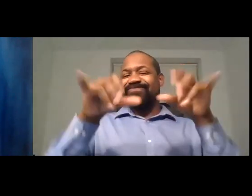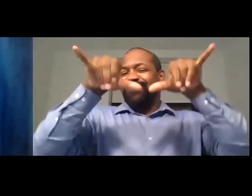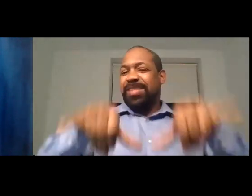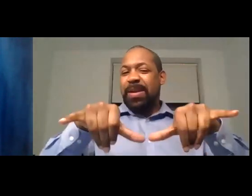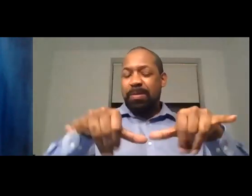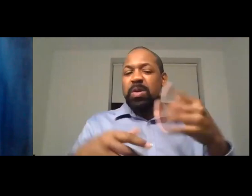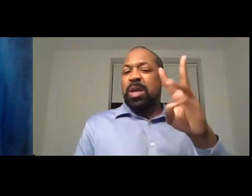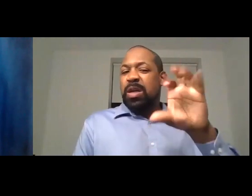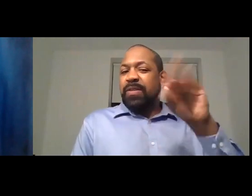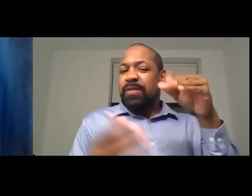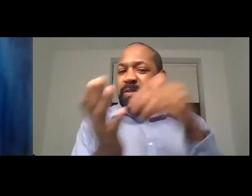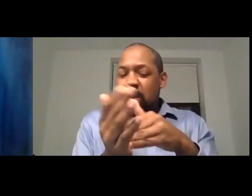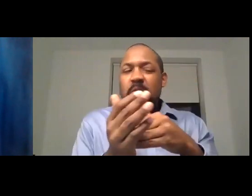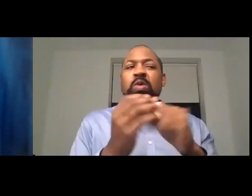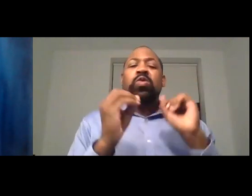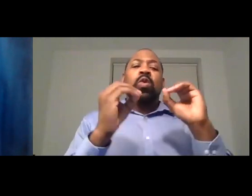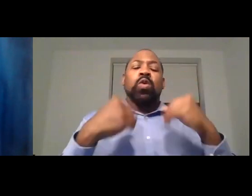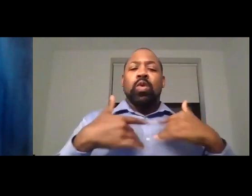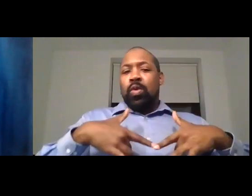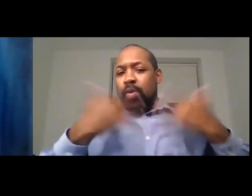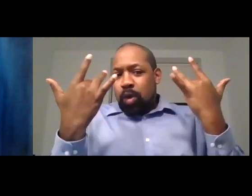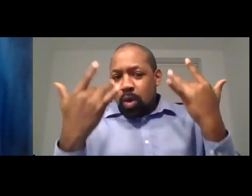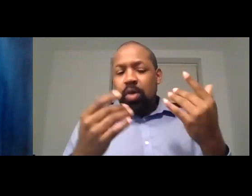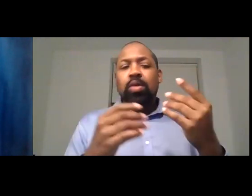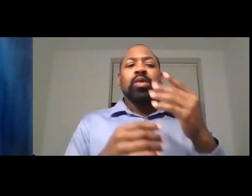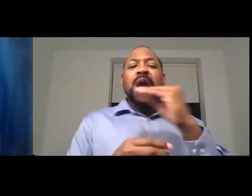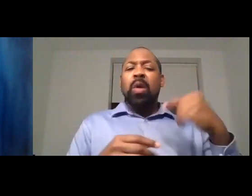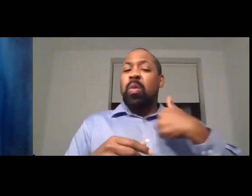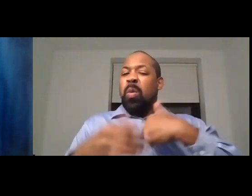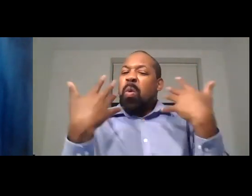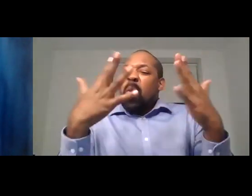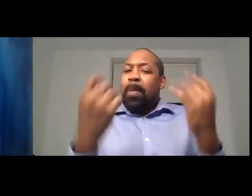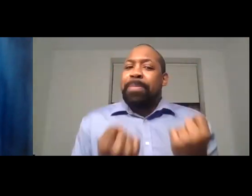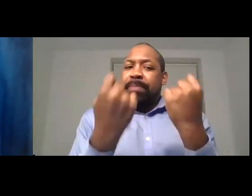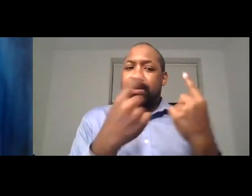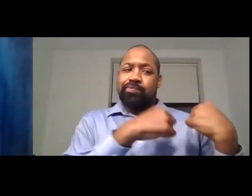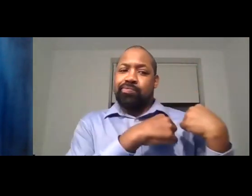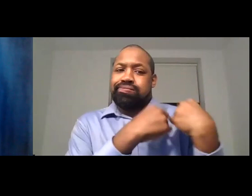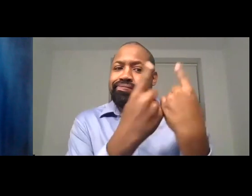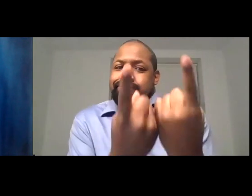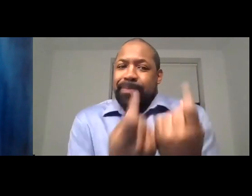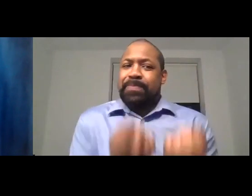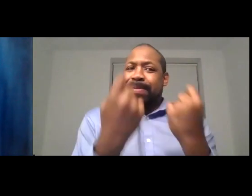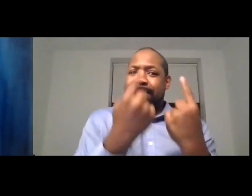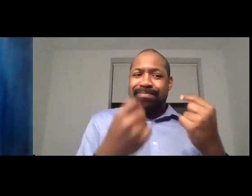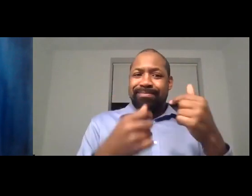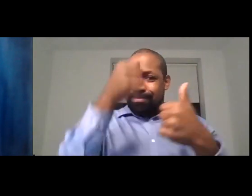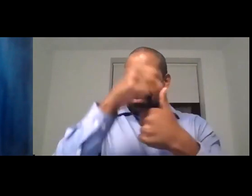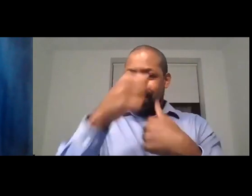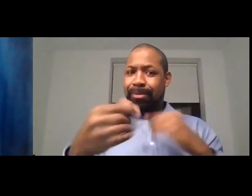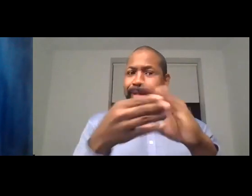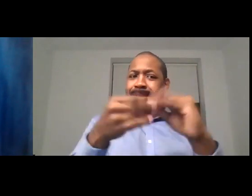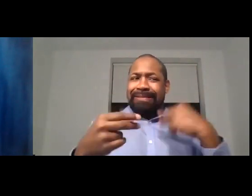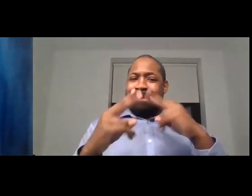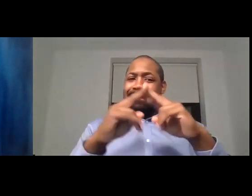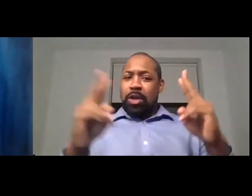major that has a negative impact. Mostly it has remained the same, which is thrilling. And I know there's a lot of things